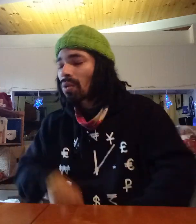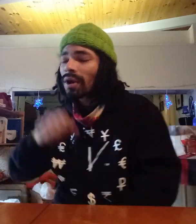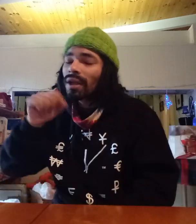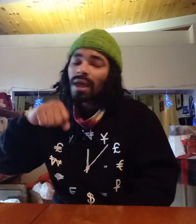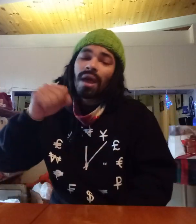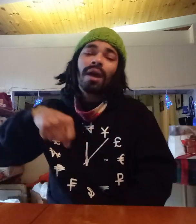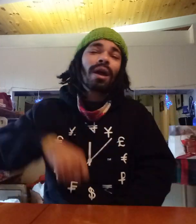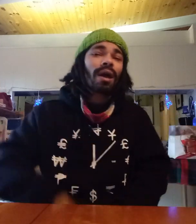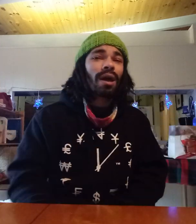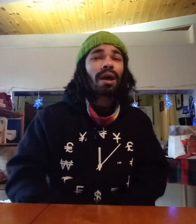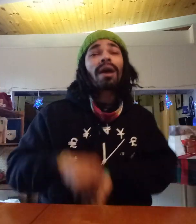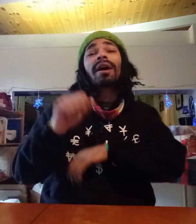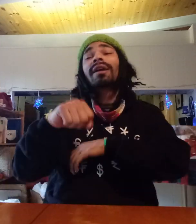Yeah, yeah,